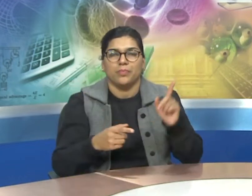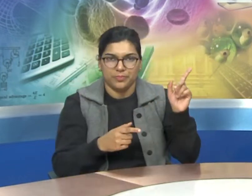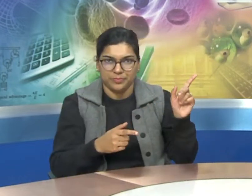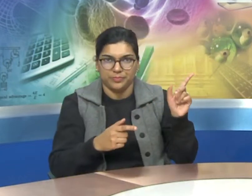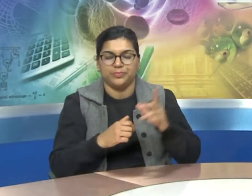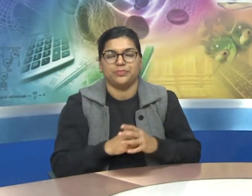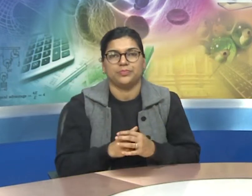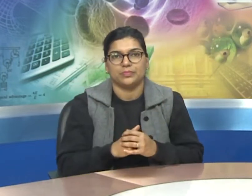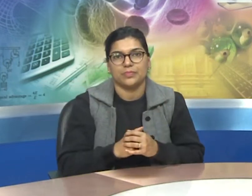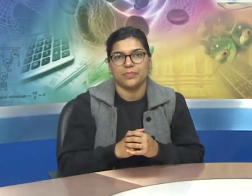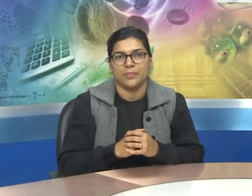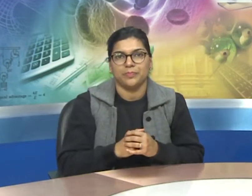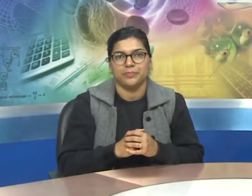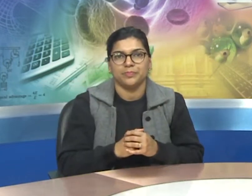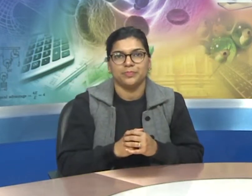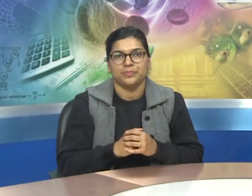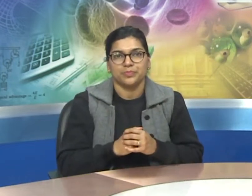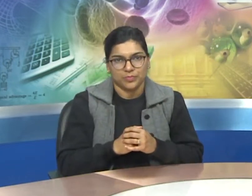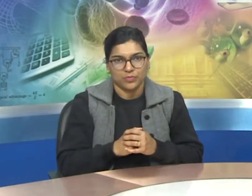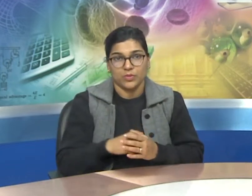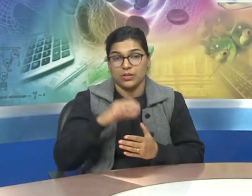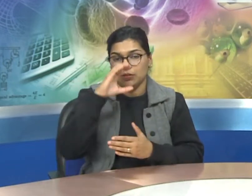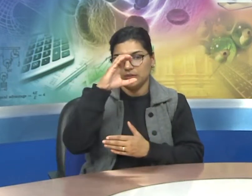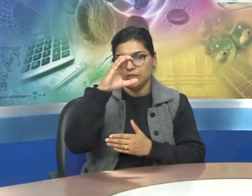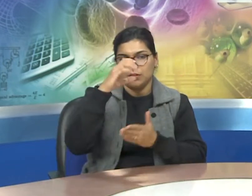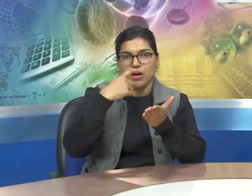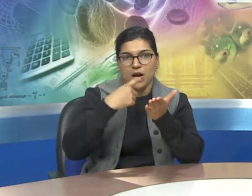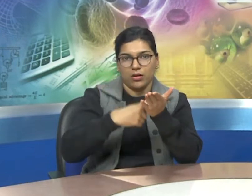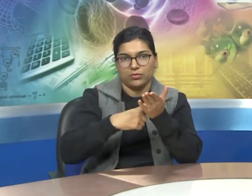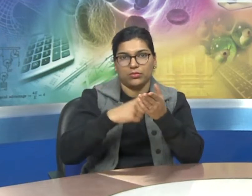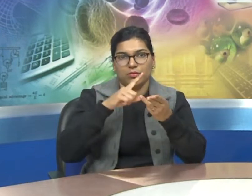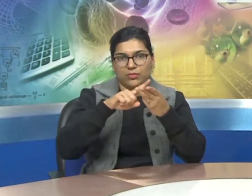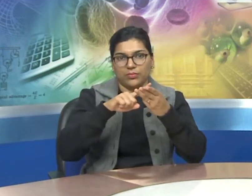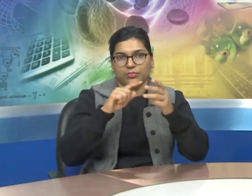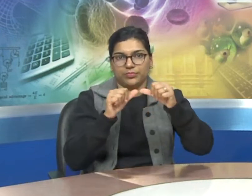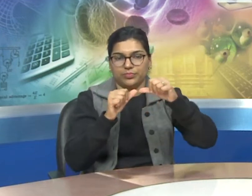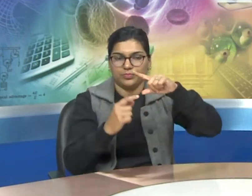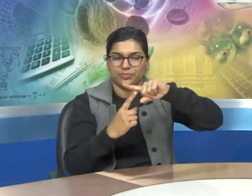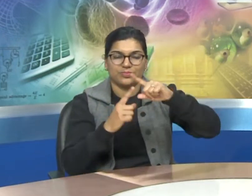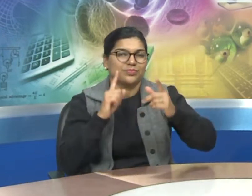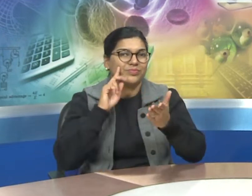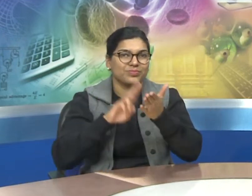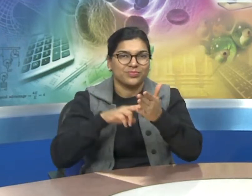Topic of the lesson is shown on the screen. It is creating presentation.